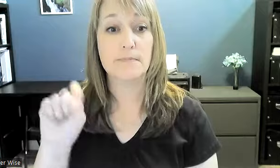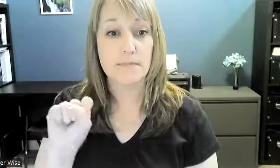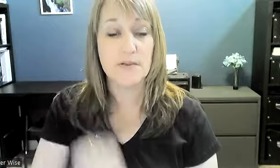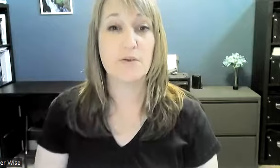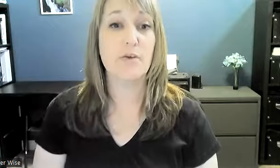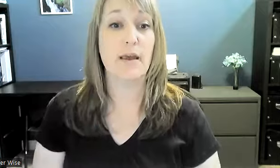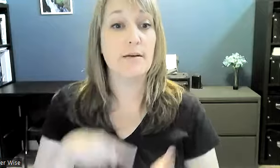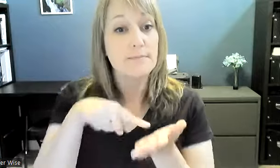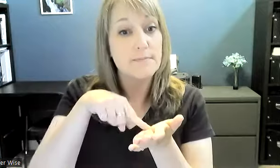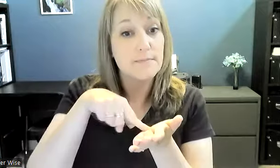So you can.